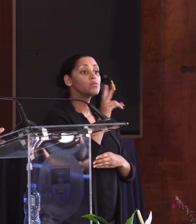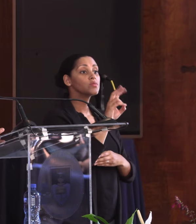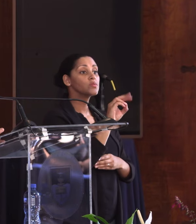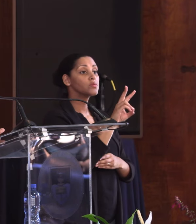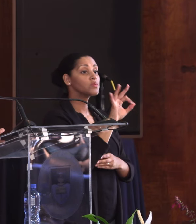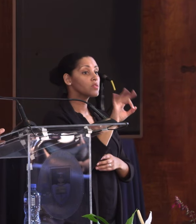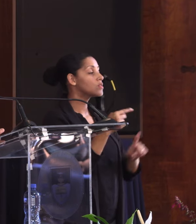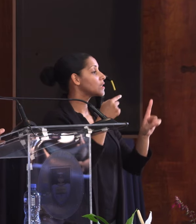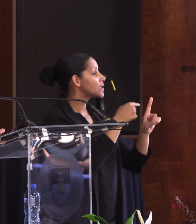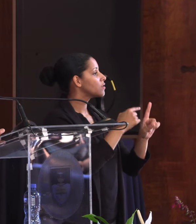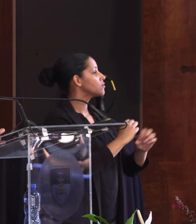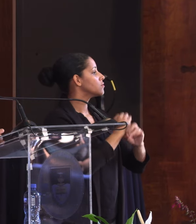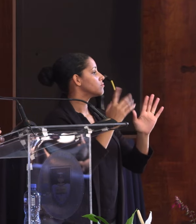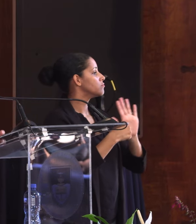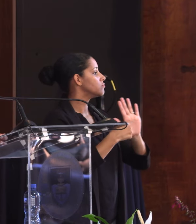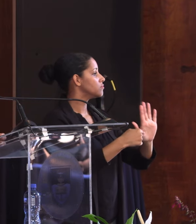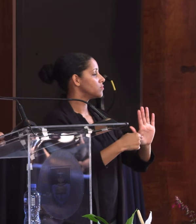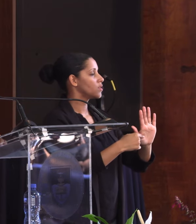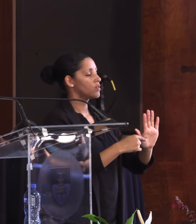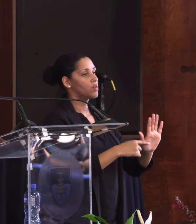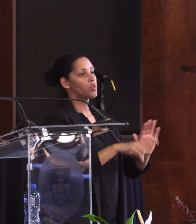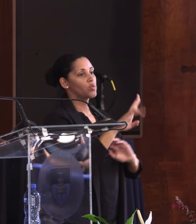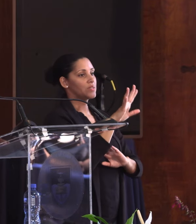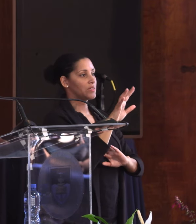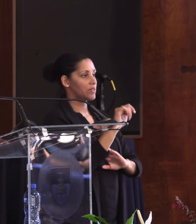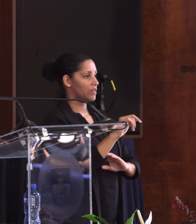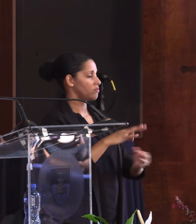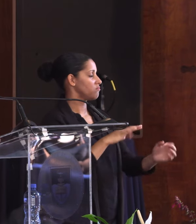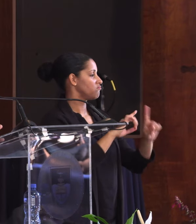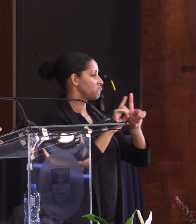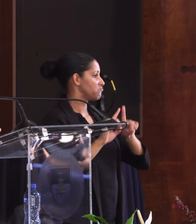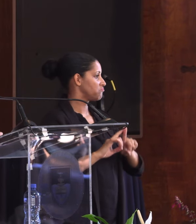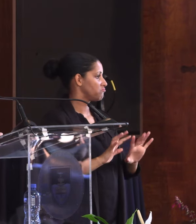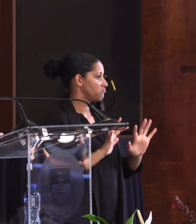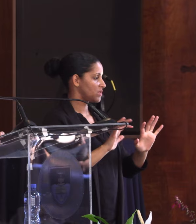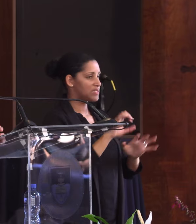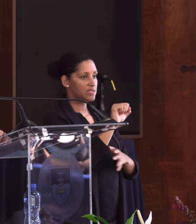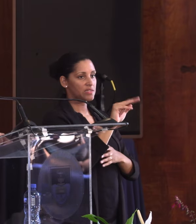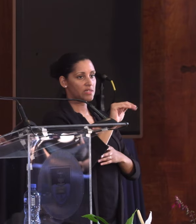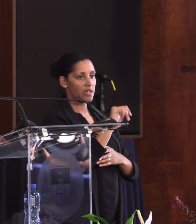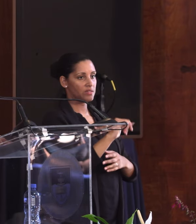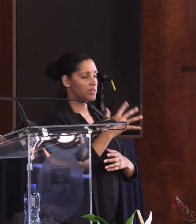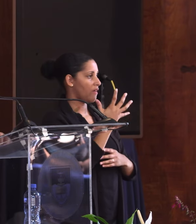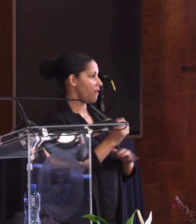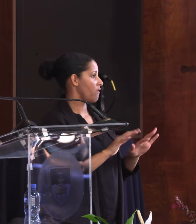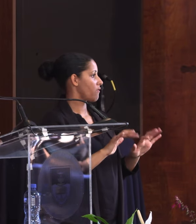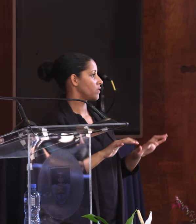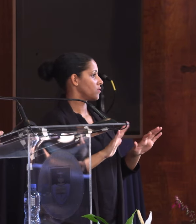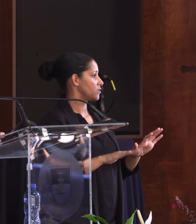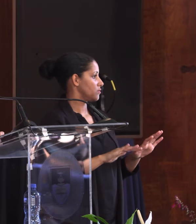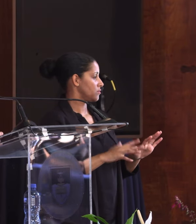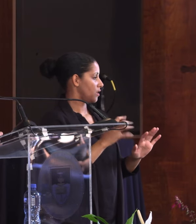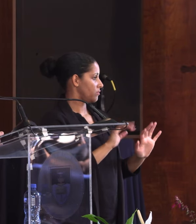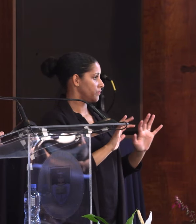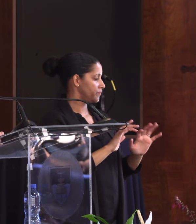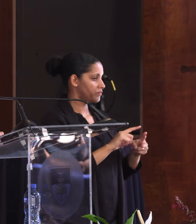2023, Dale made his debut with the UCT Symphony Orchestra, performing the Saint-Saëns Organ Symphony.